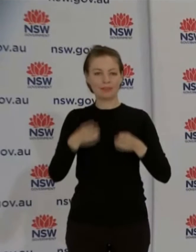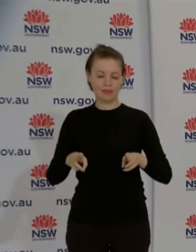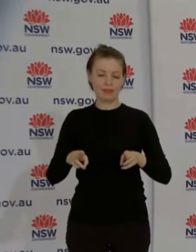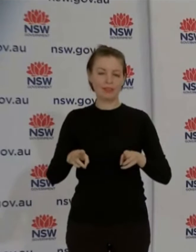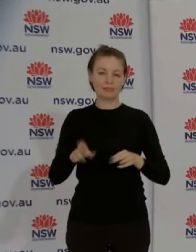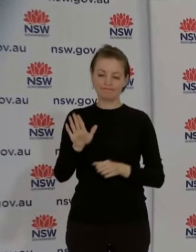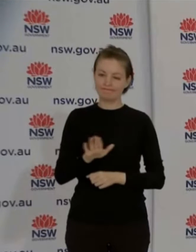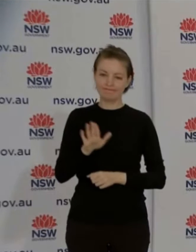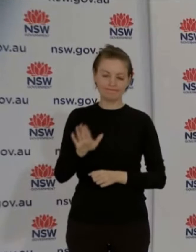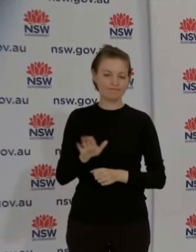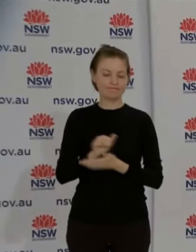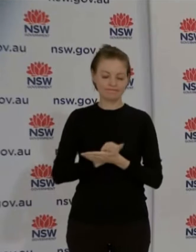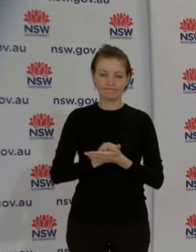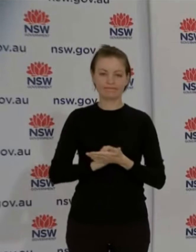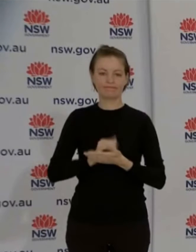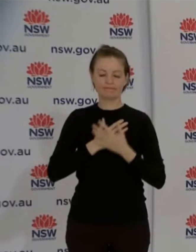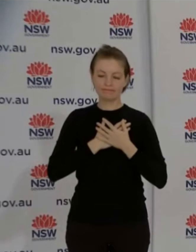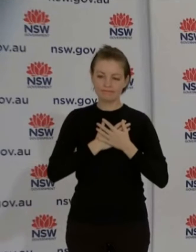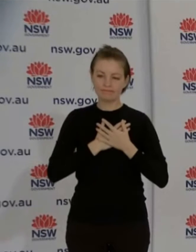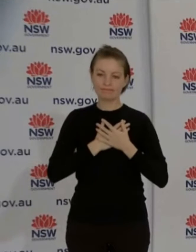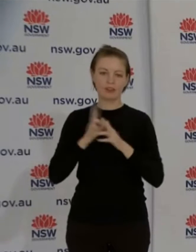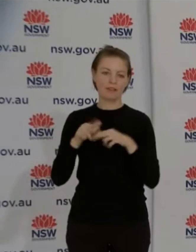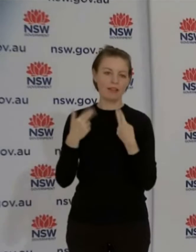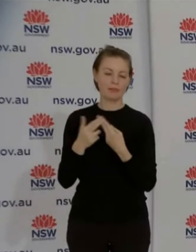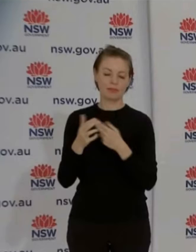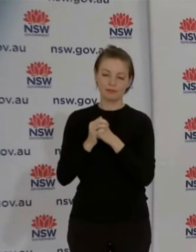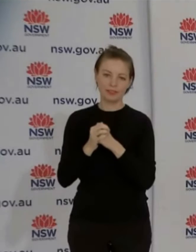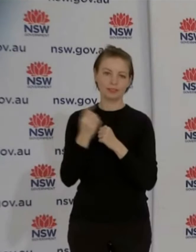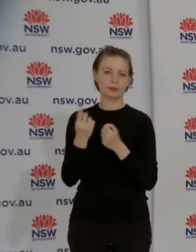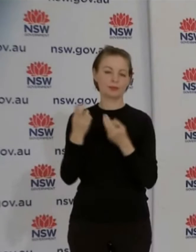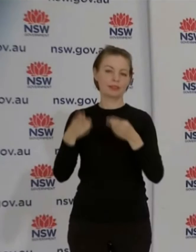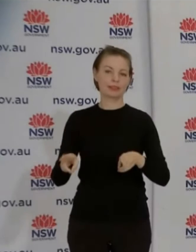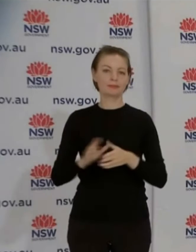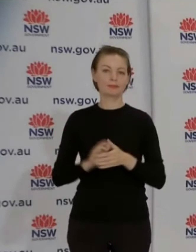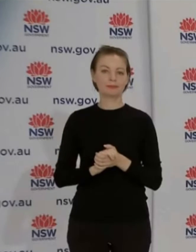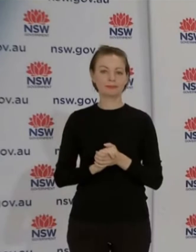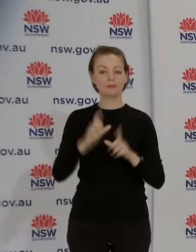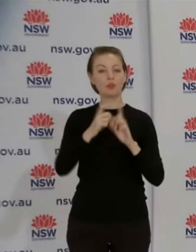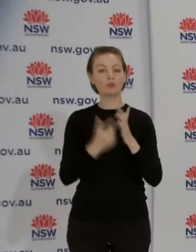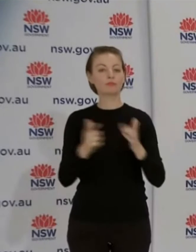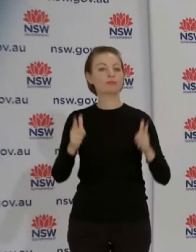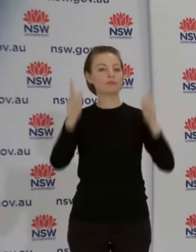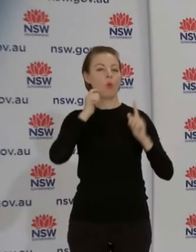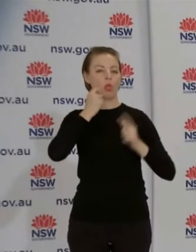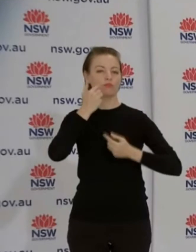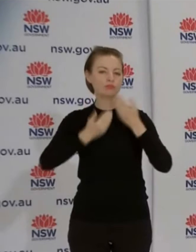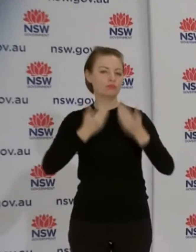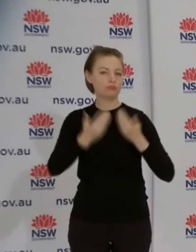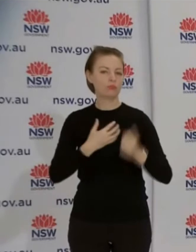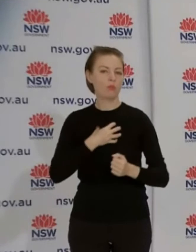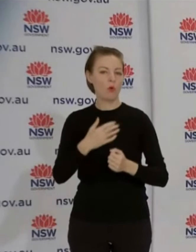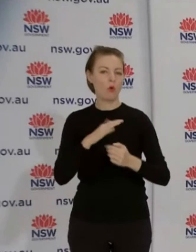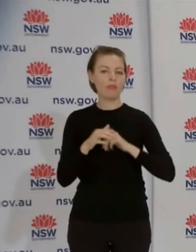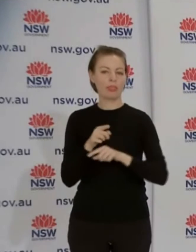ones of those people who lost their lives. And Dr. Chant will provide further details. But it's